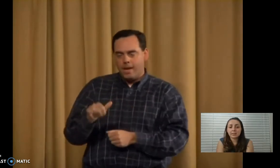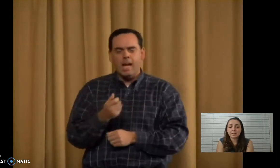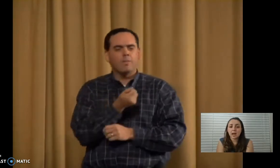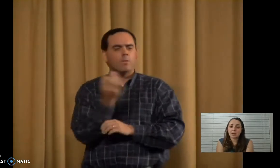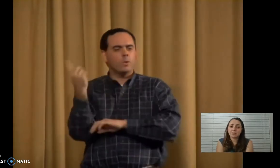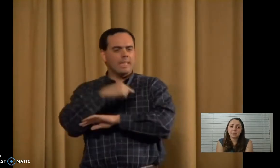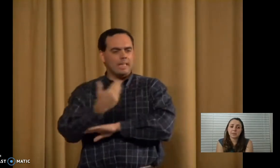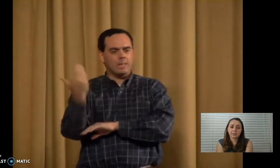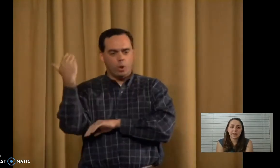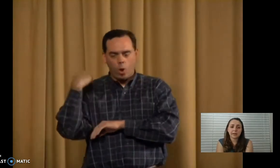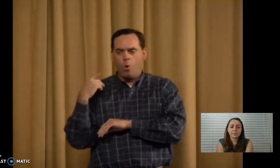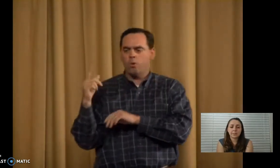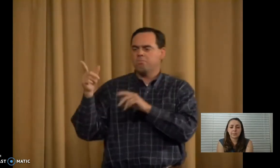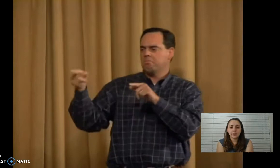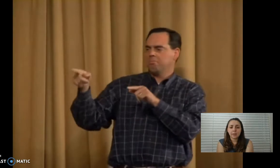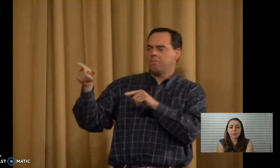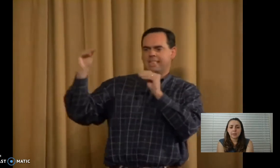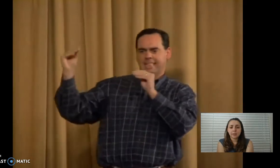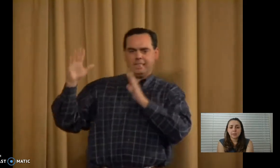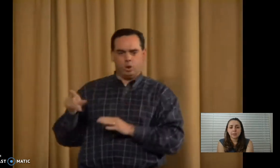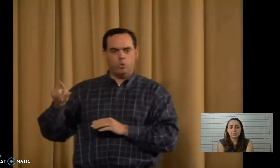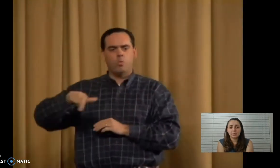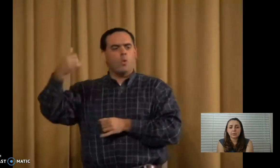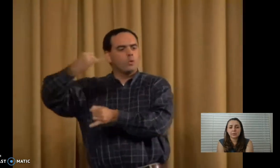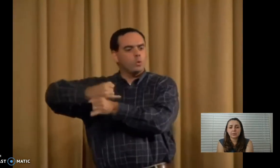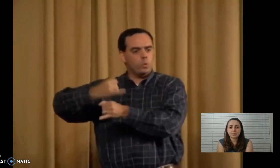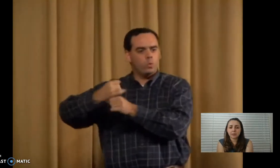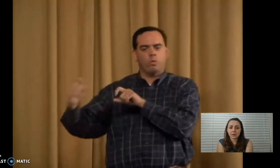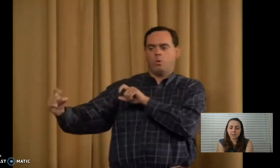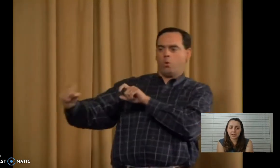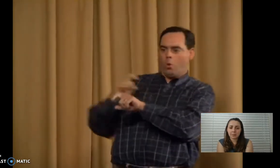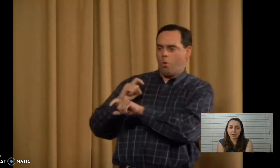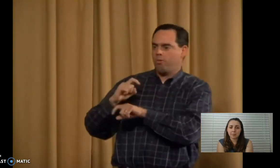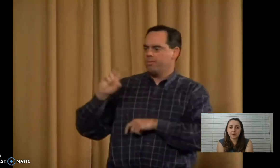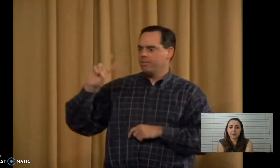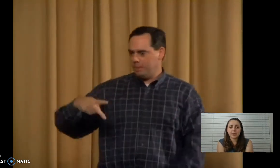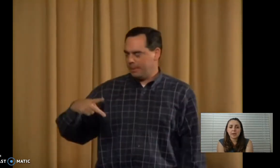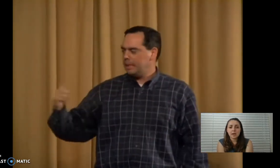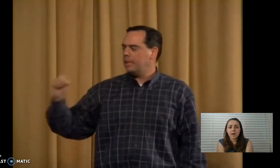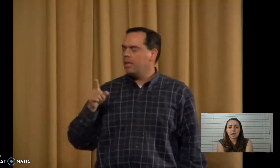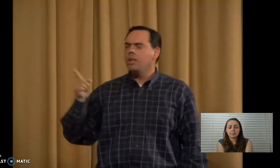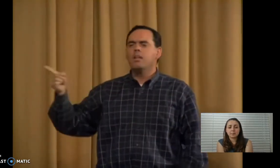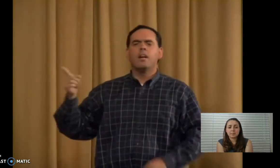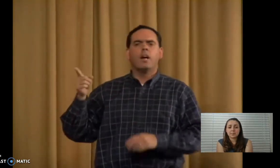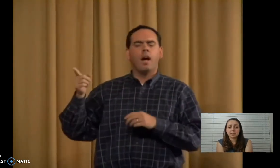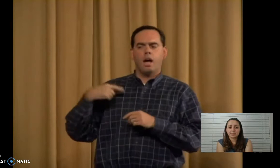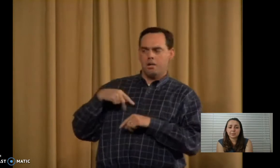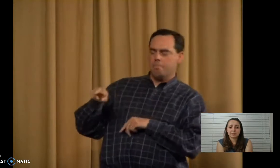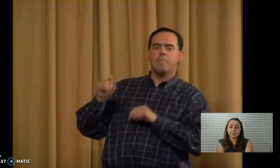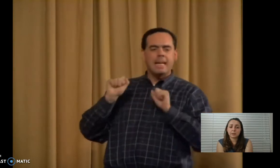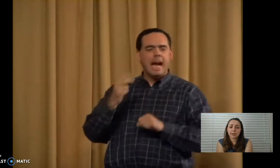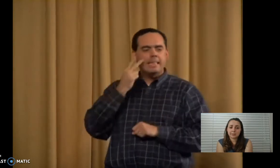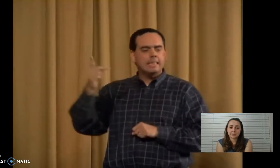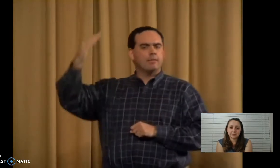And I can see a lot of possibilities for that. You know, a few days ago it actually came up where a teacher from a